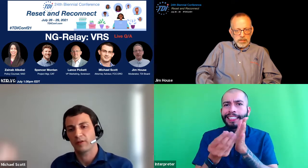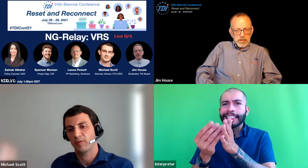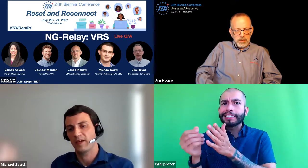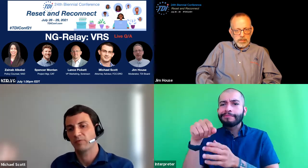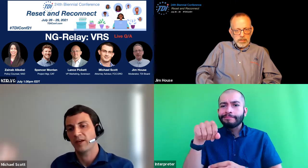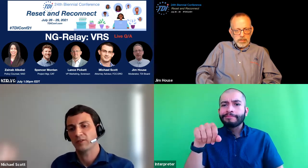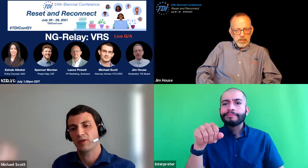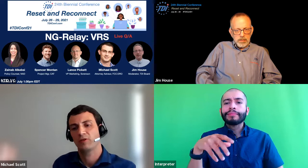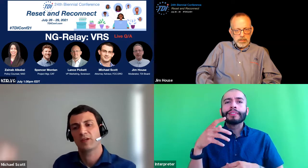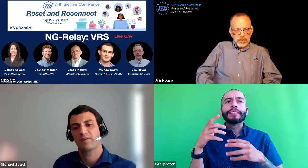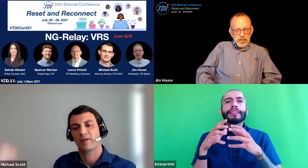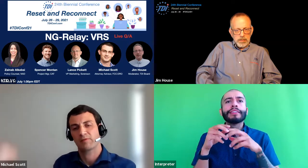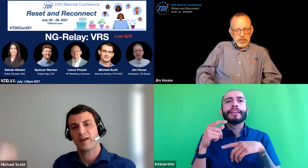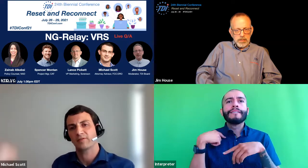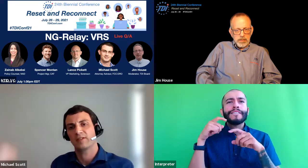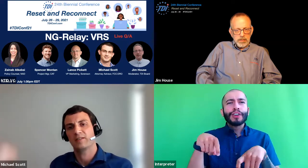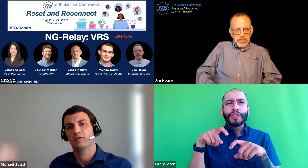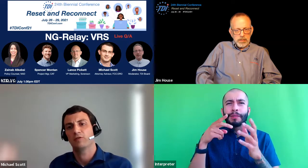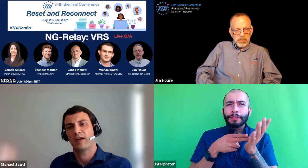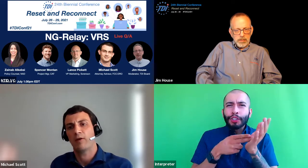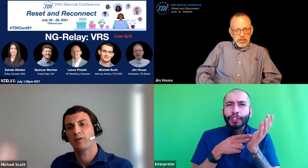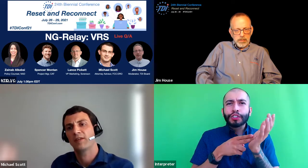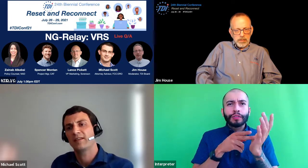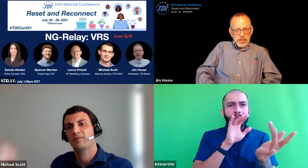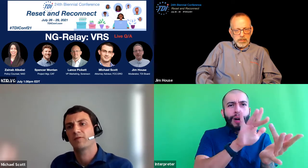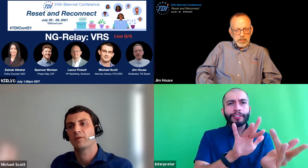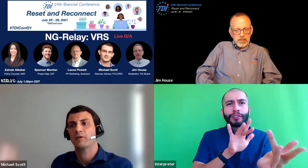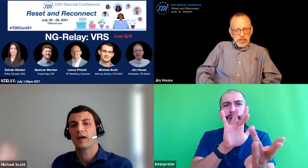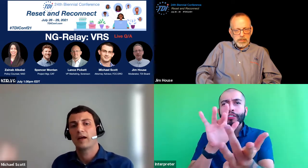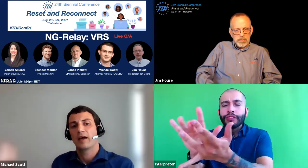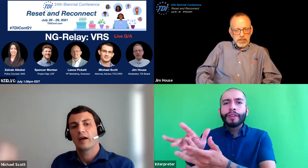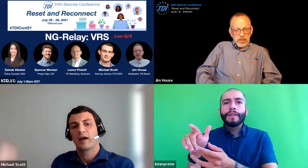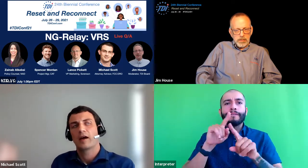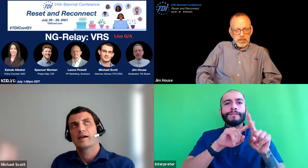that they're being reached? What do the VRS providers need to do that? What do they need for